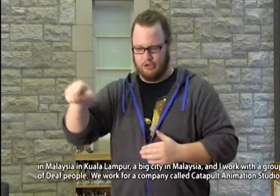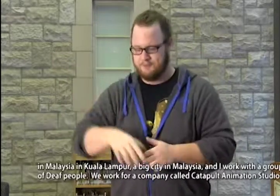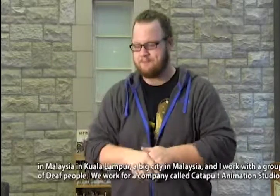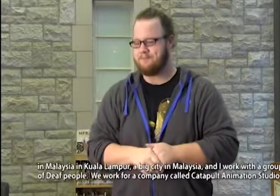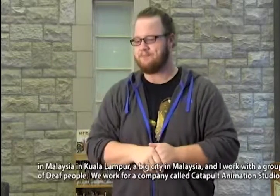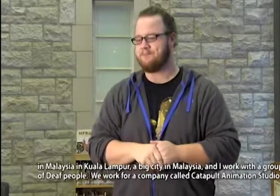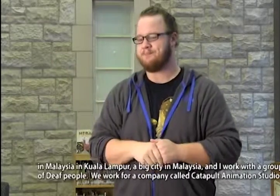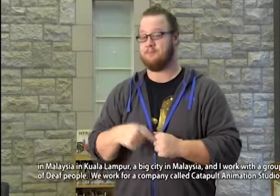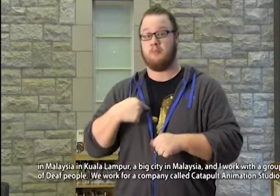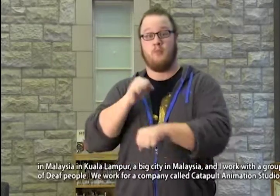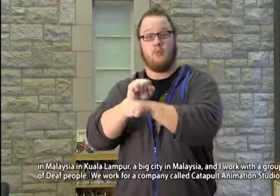in Malaysia.